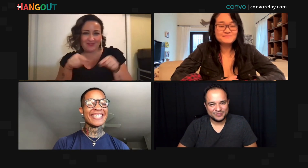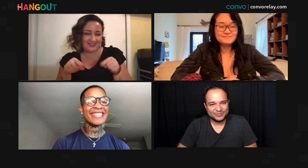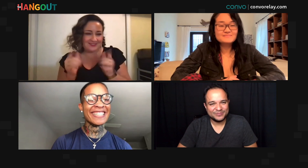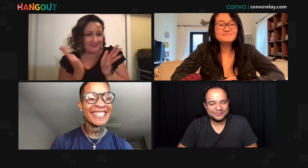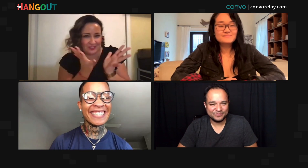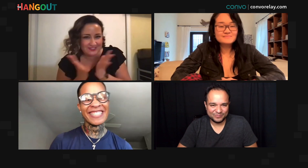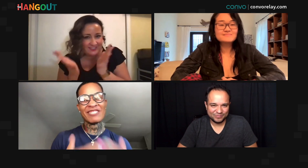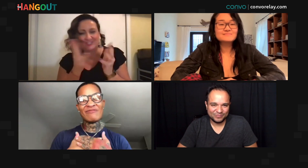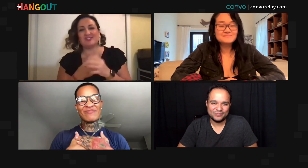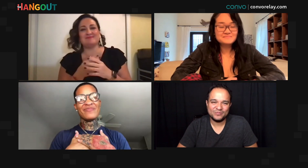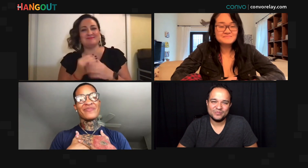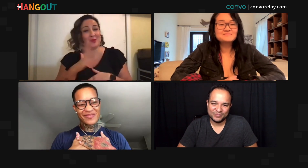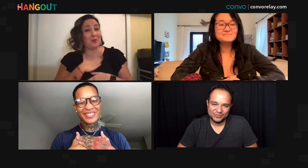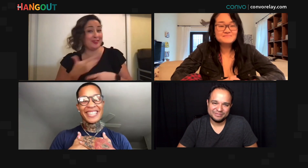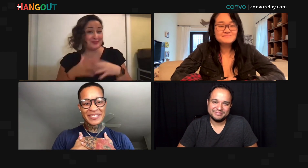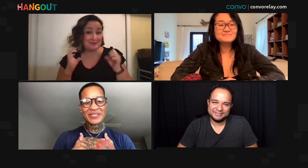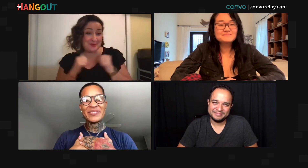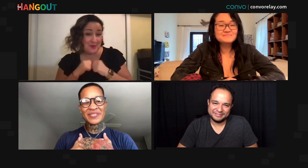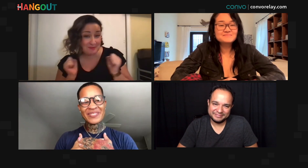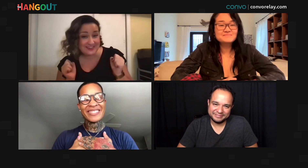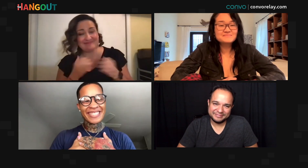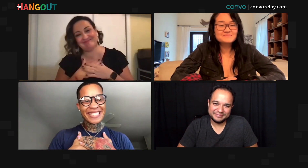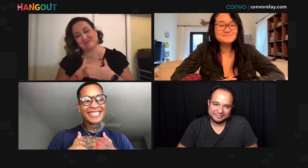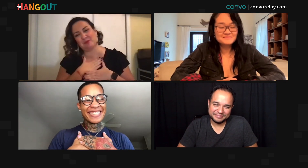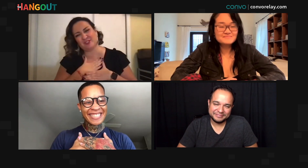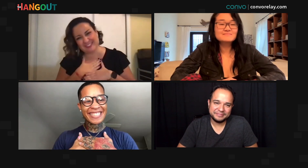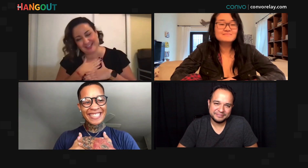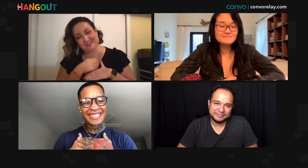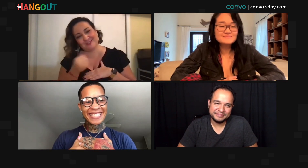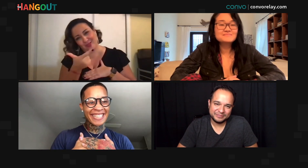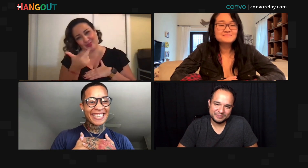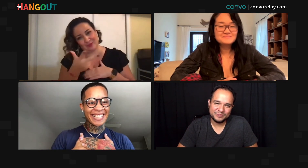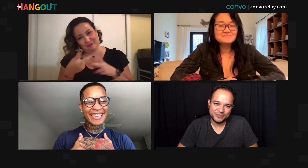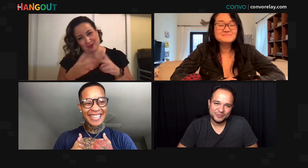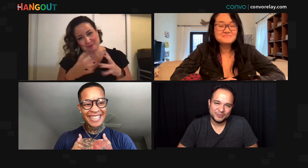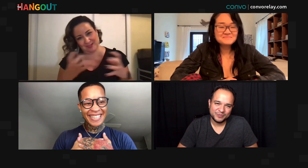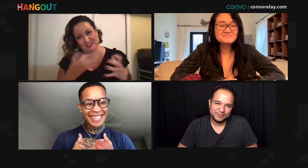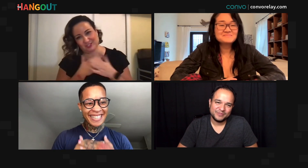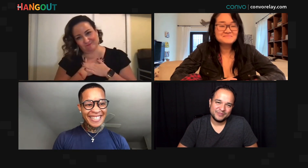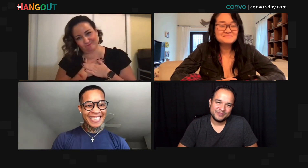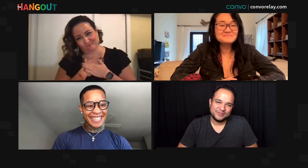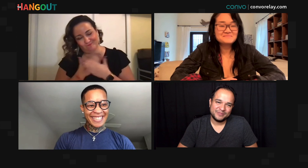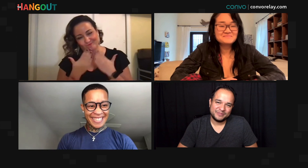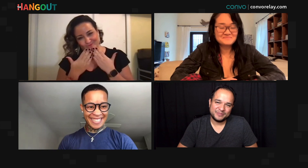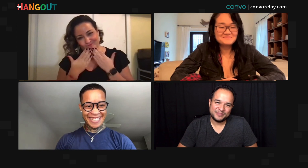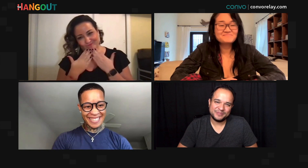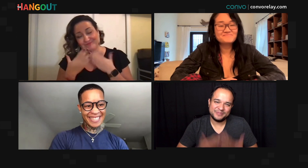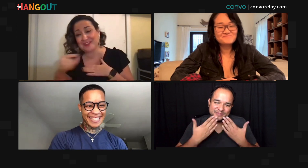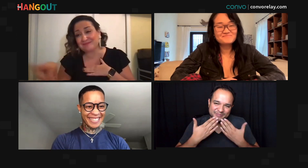Thank you for your willingness to participate in this conversation and willing to be open and sharing with all of us. Thank you to